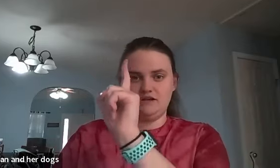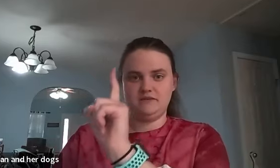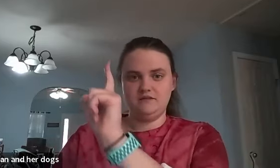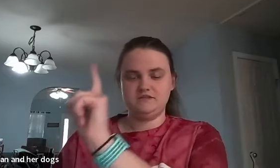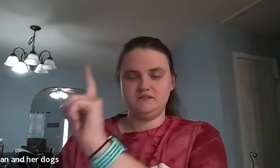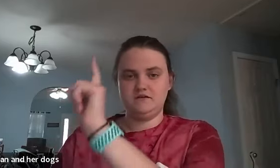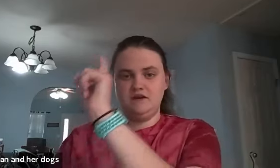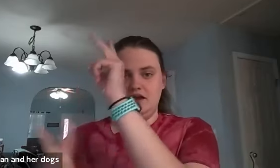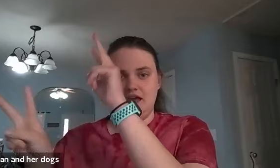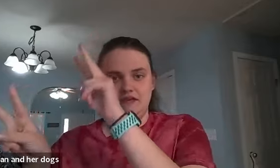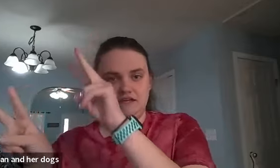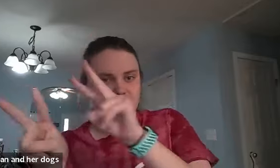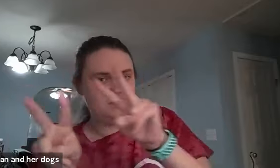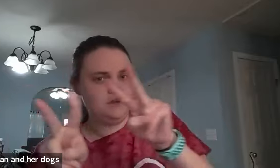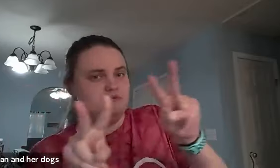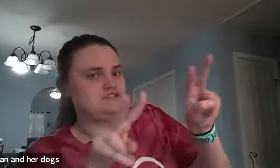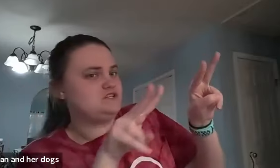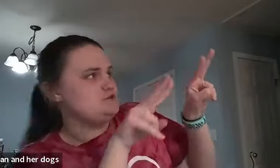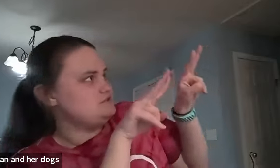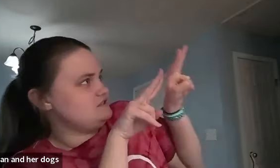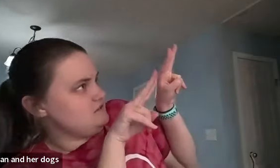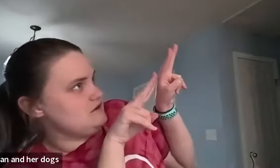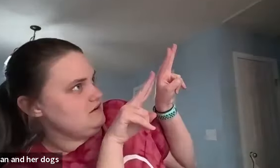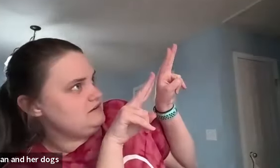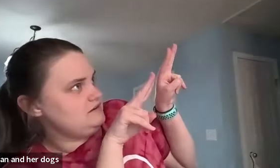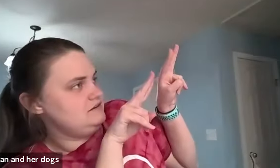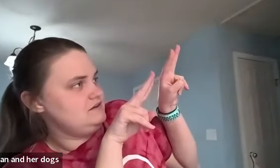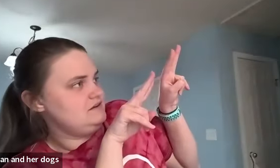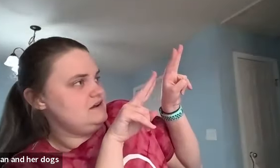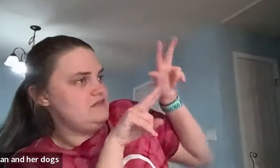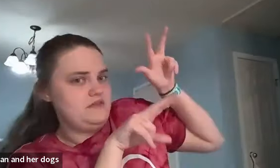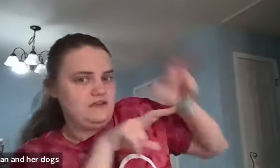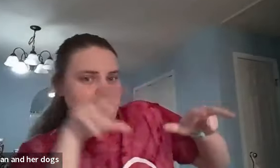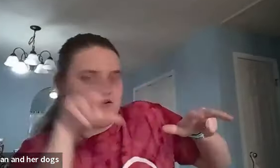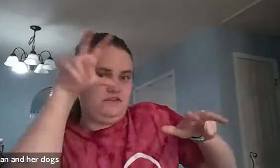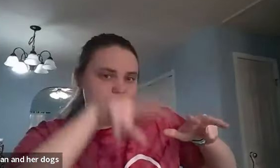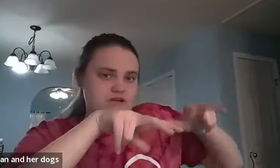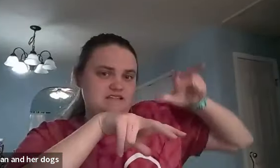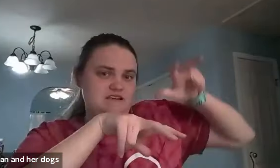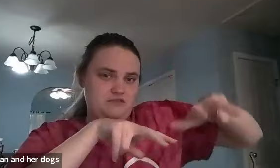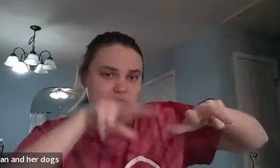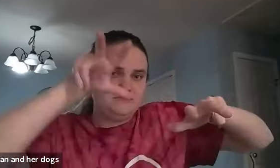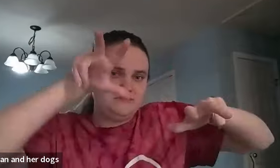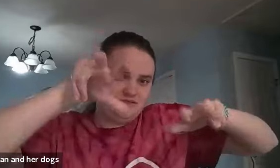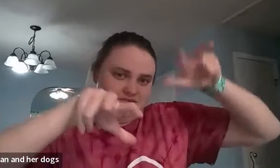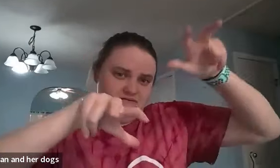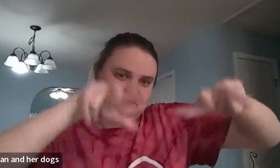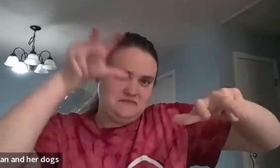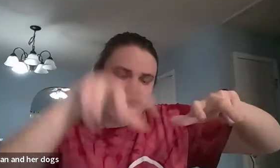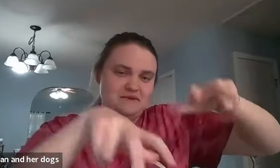walking by themselves and they turn with the twos to look. And then they hear like the threes, like the thumps. If it